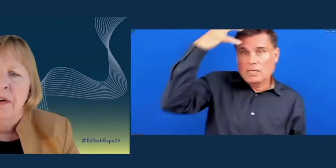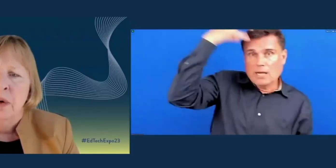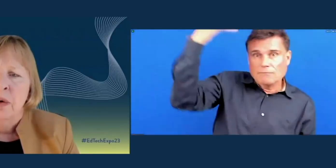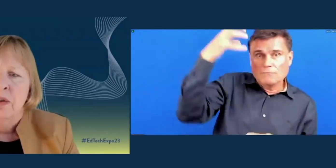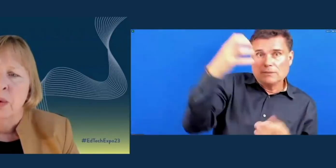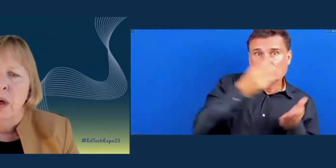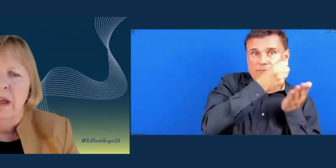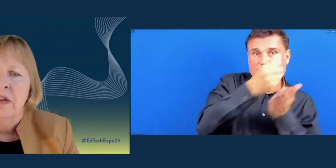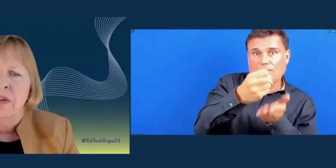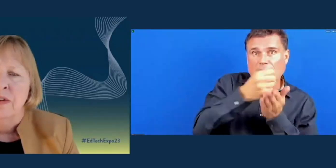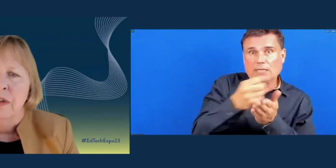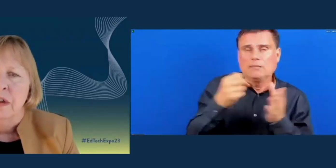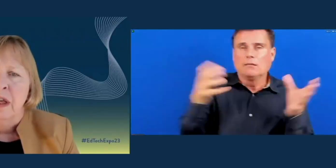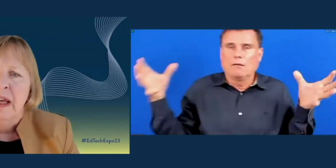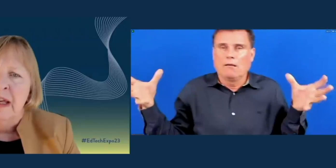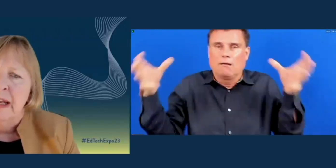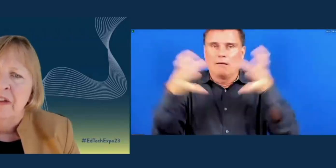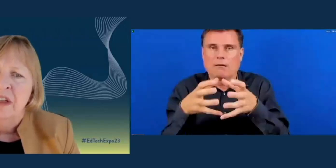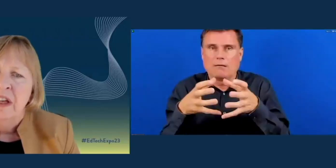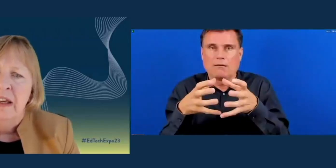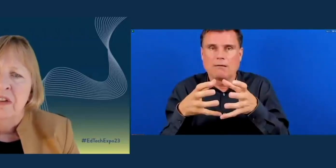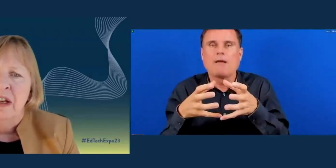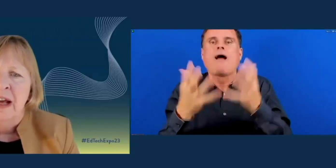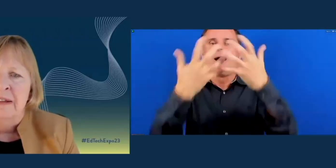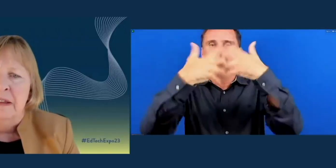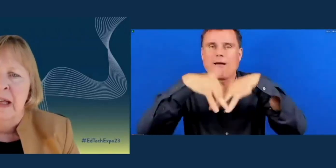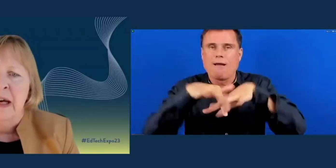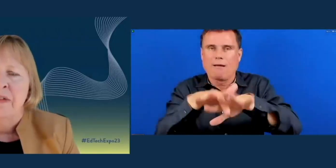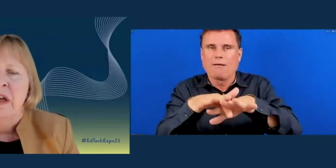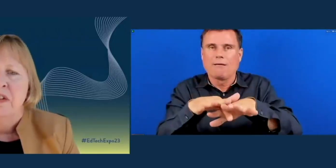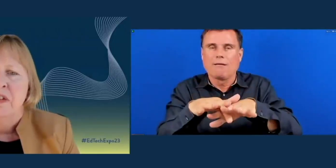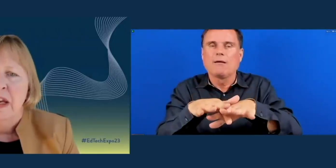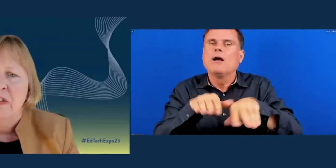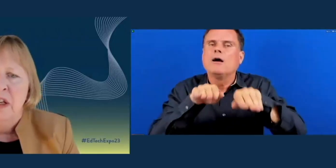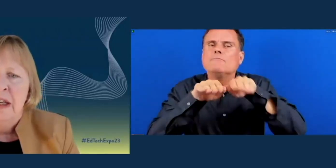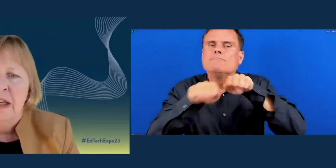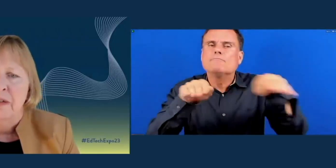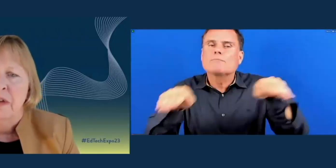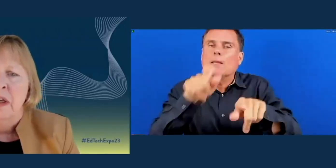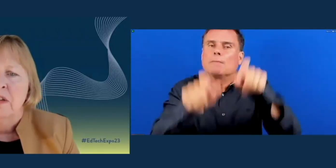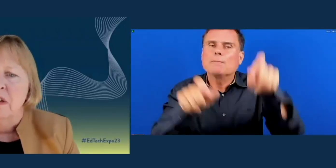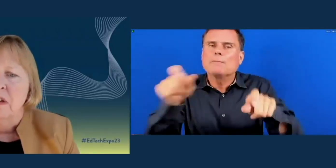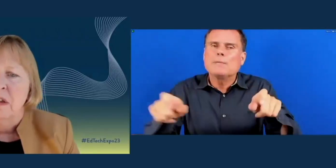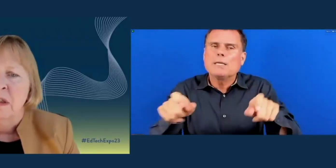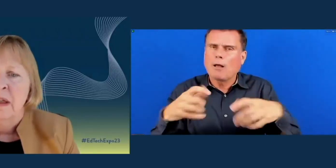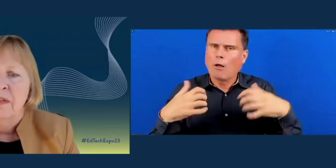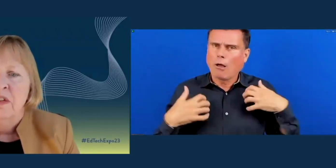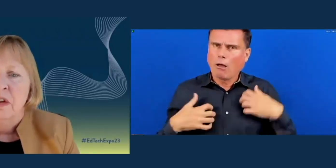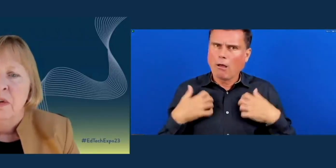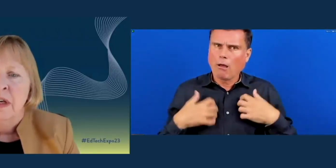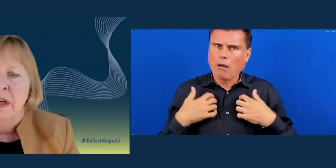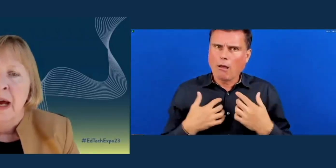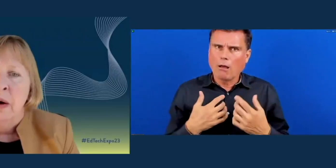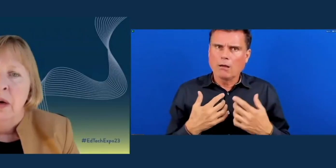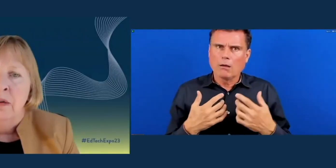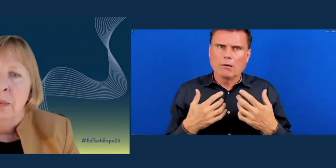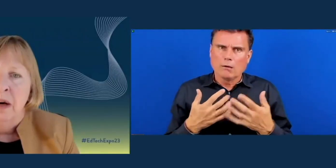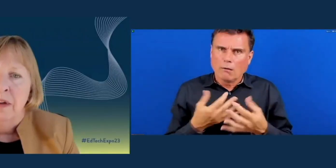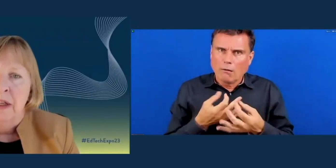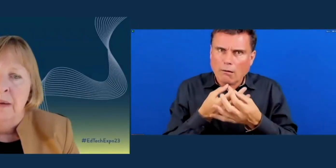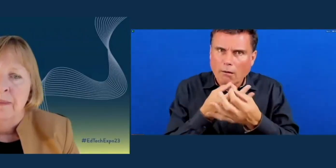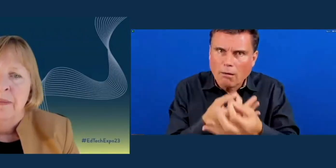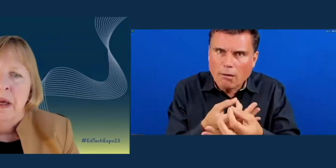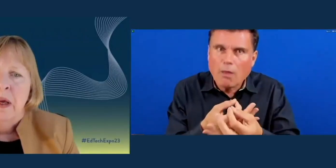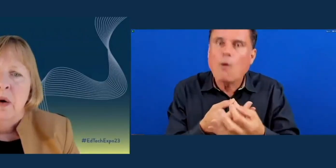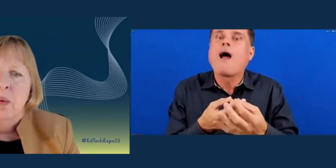other donors who are interested in education as a life-changing gift to lift children out of